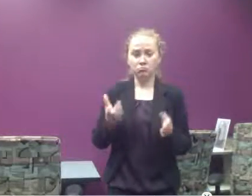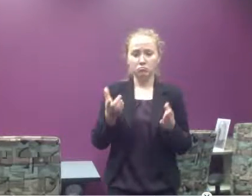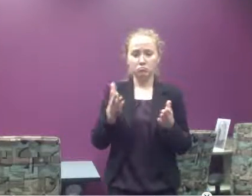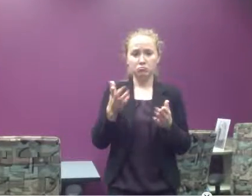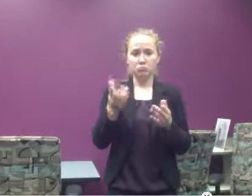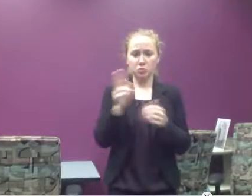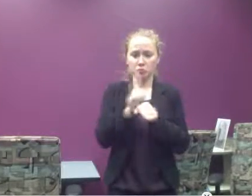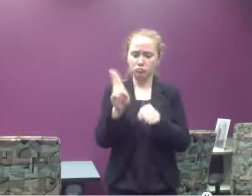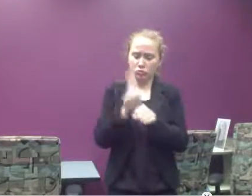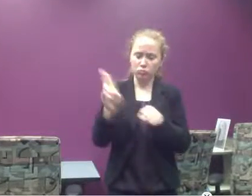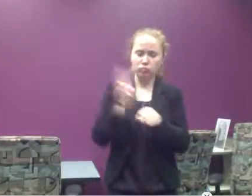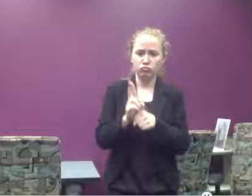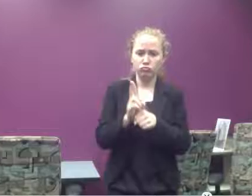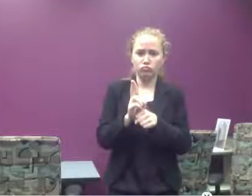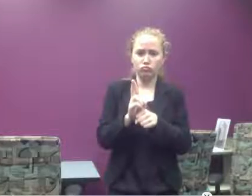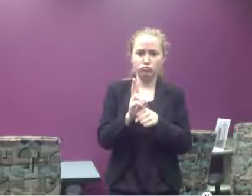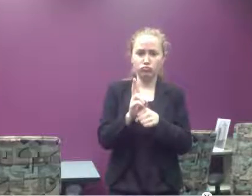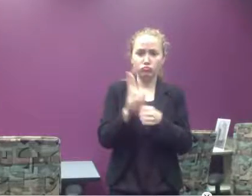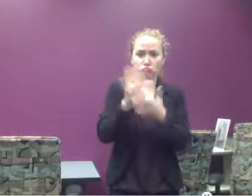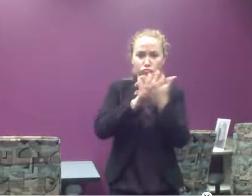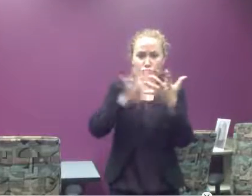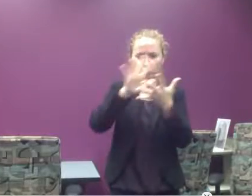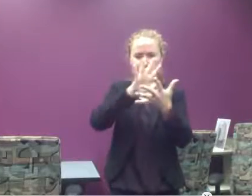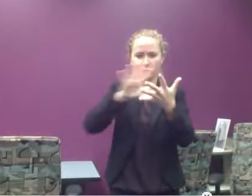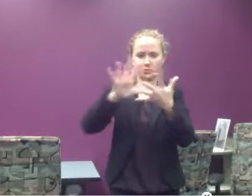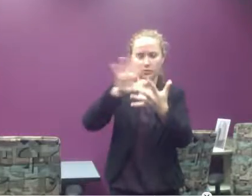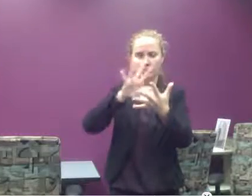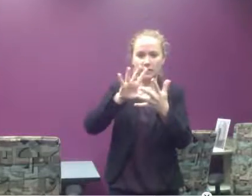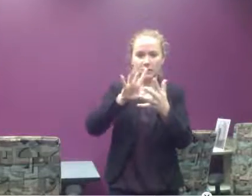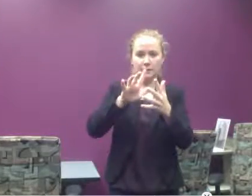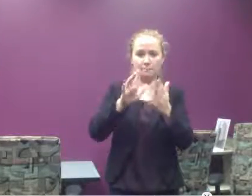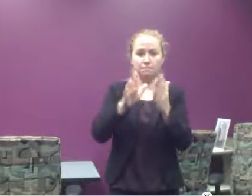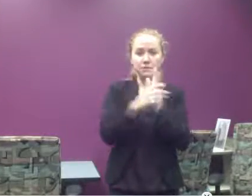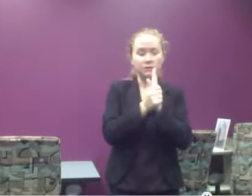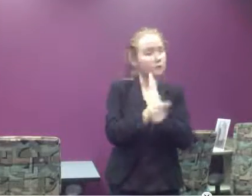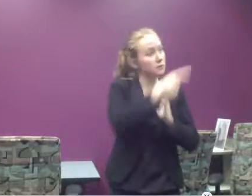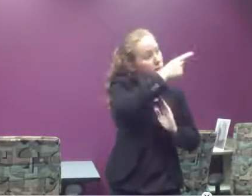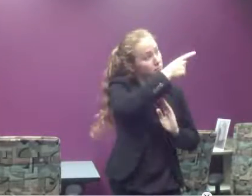She wasn't really the first person to use abstract painting.